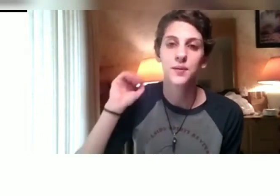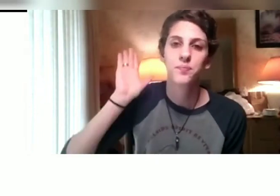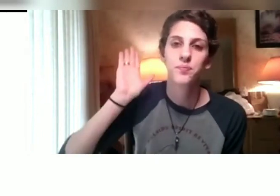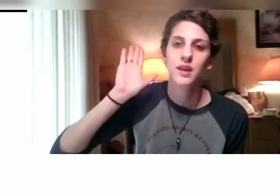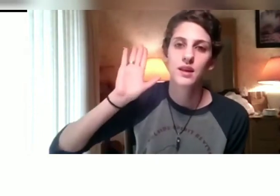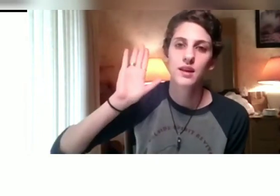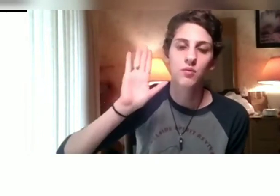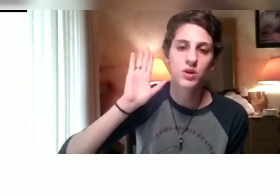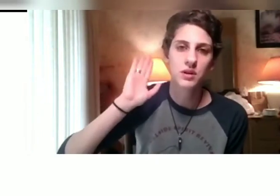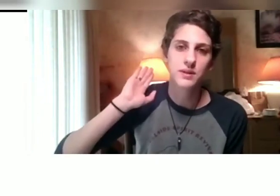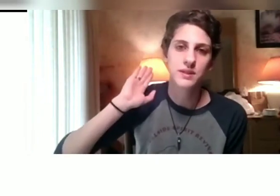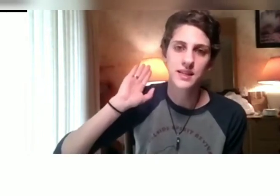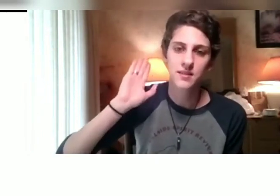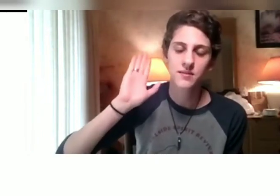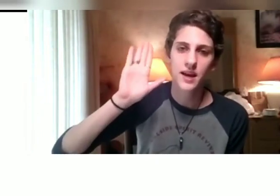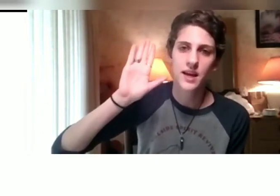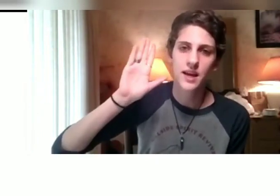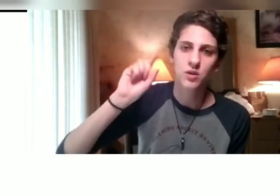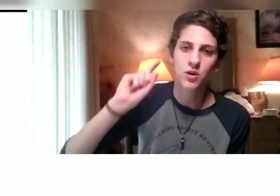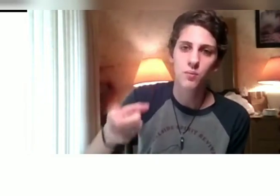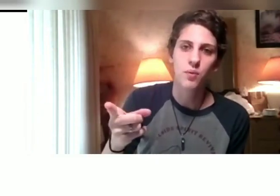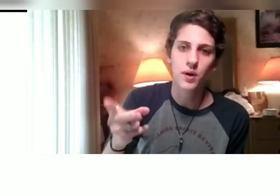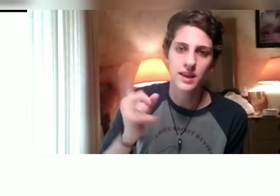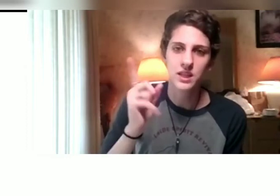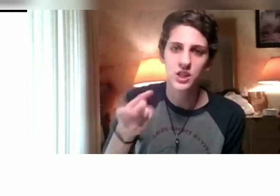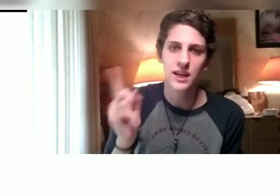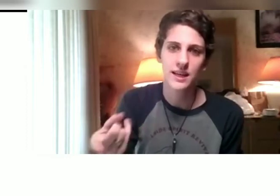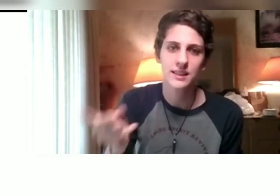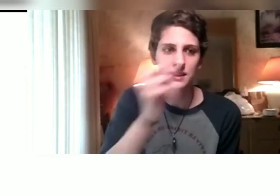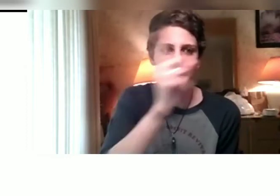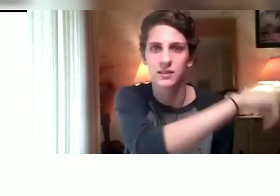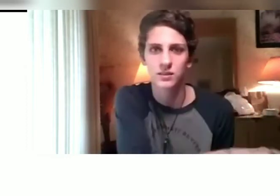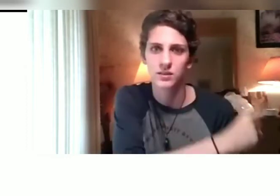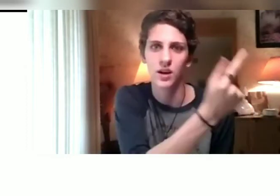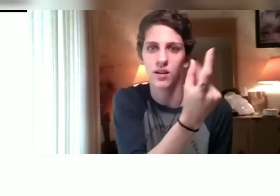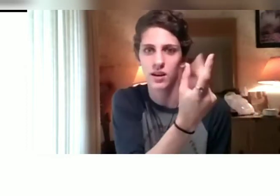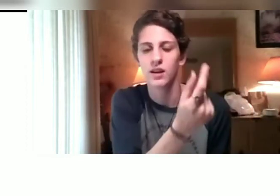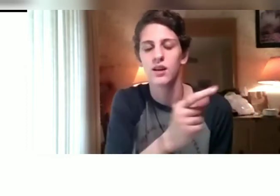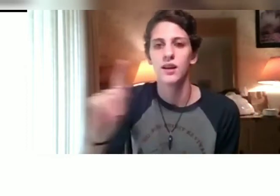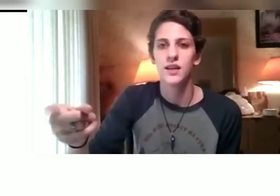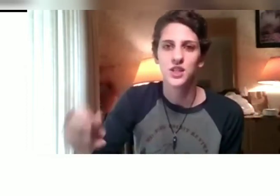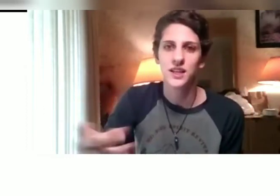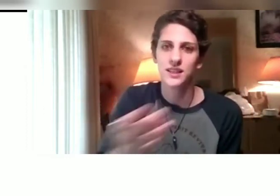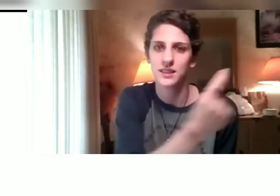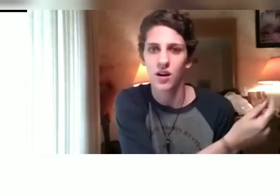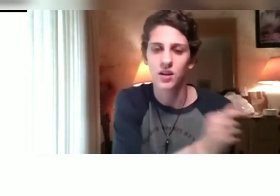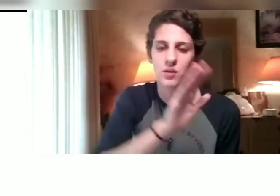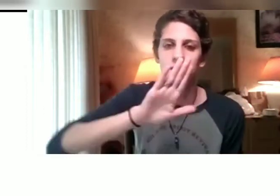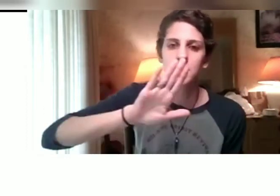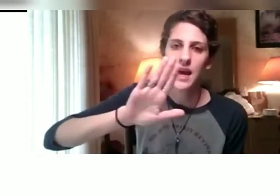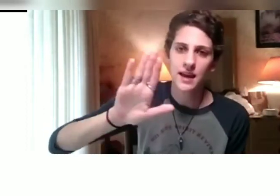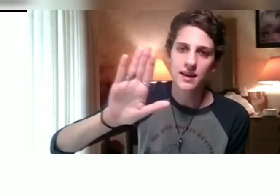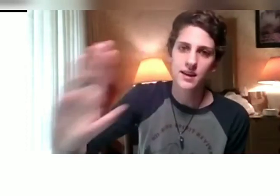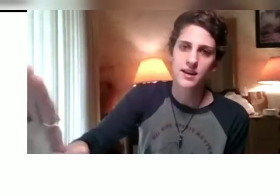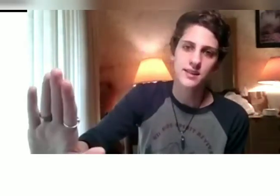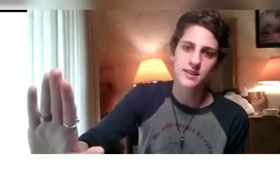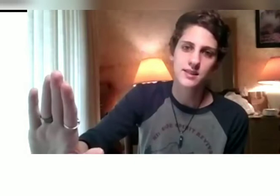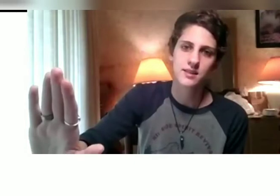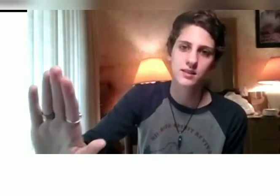lesson, we're doing possessive, and you don't point he, she, its dog. He, she, its dog. You would